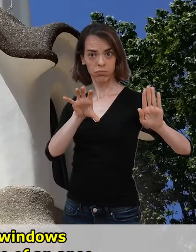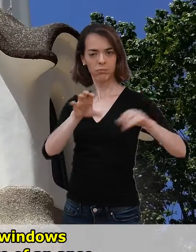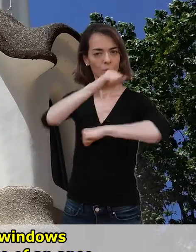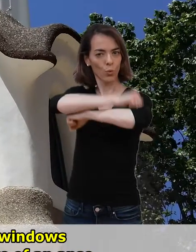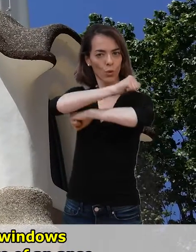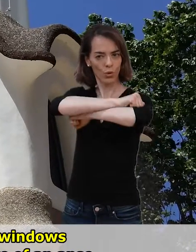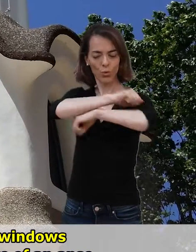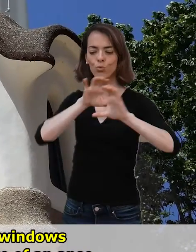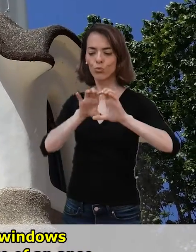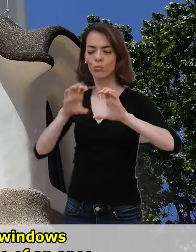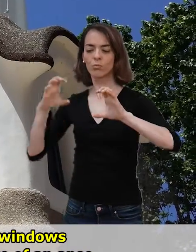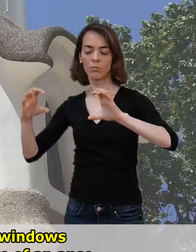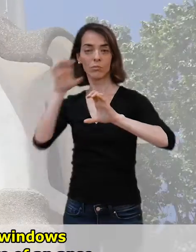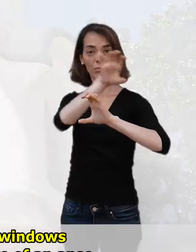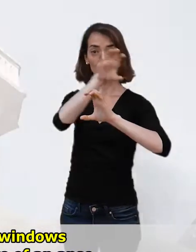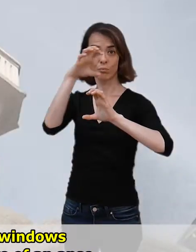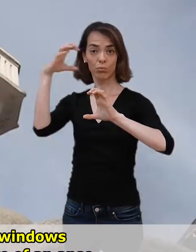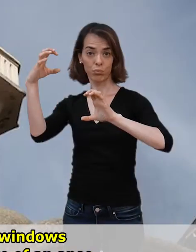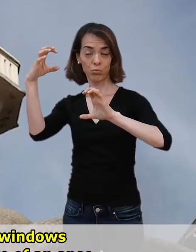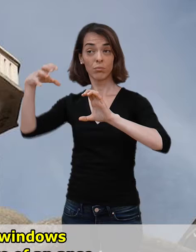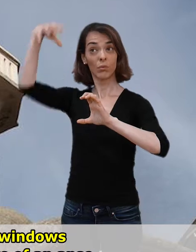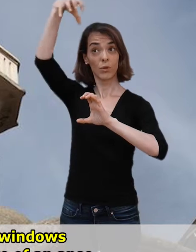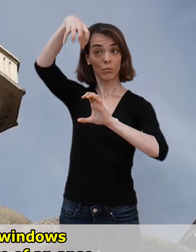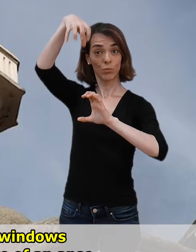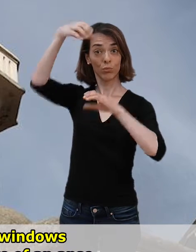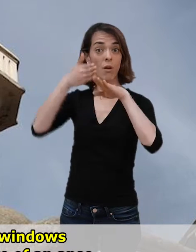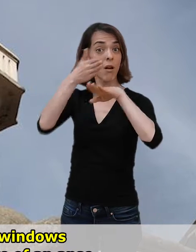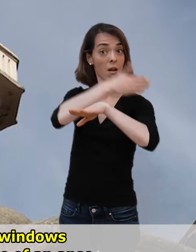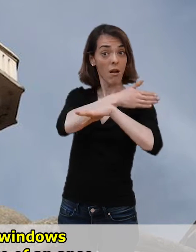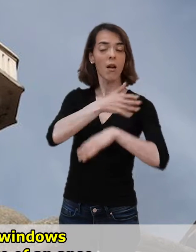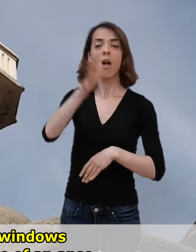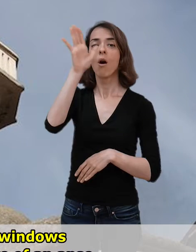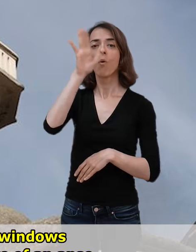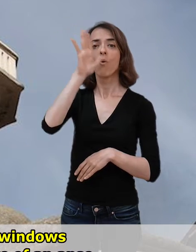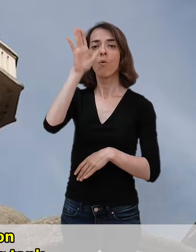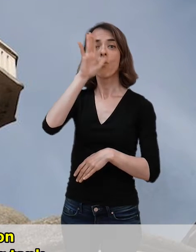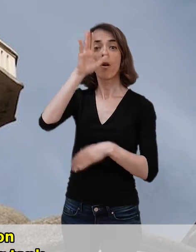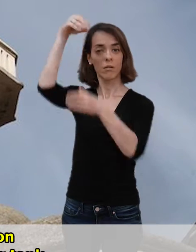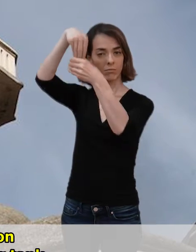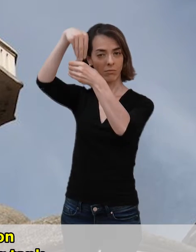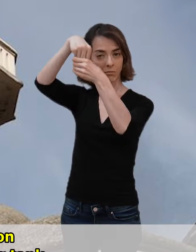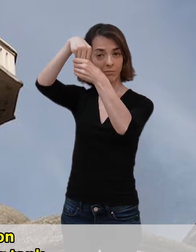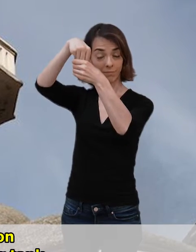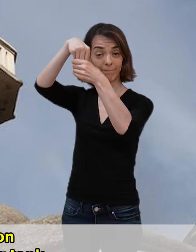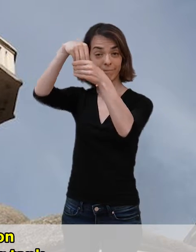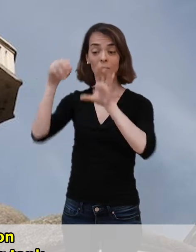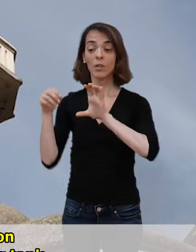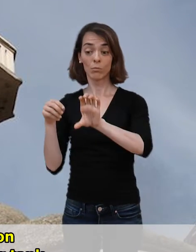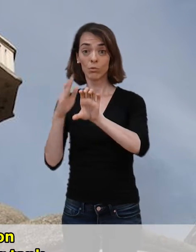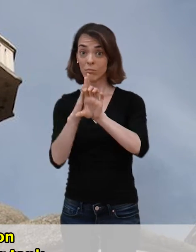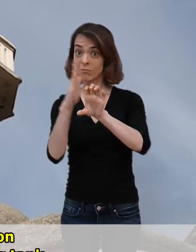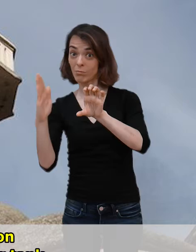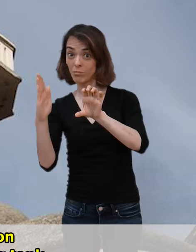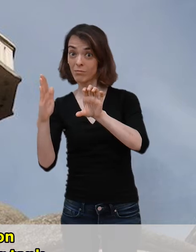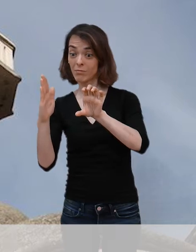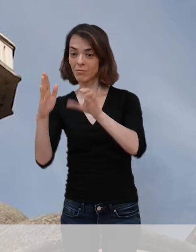Here, a rotunda with large windows puts us in mind of the structure of an apse, with an upper section that was used